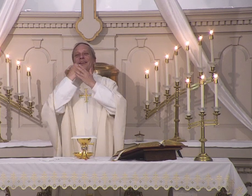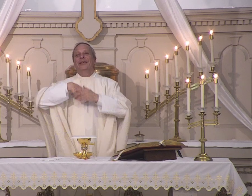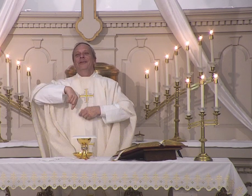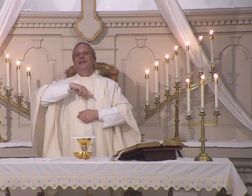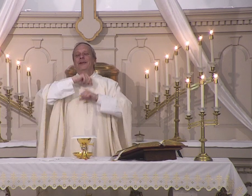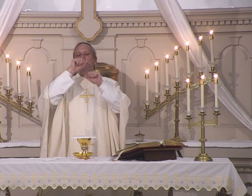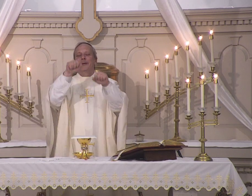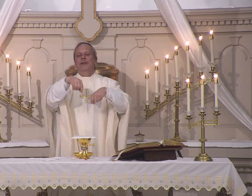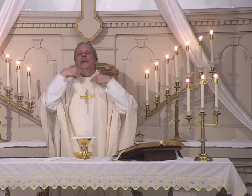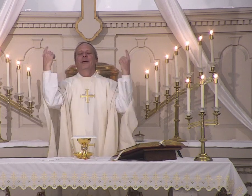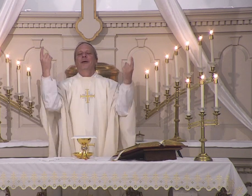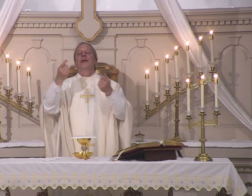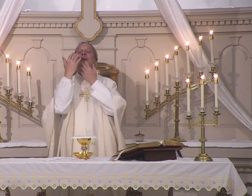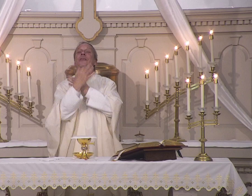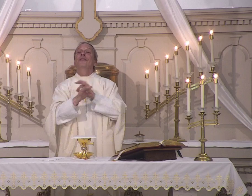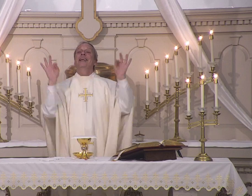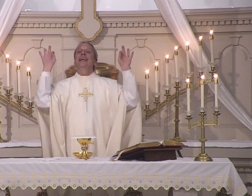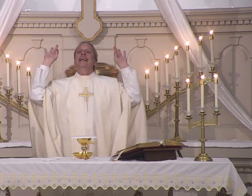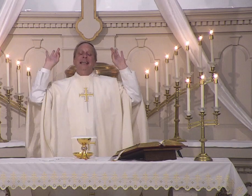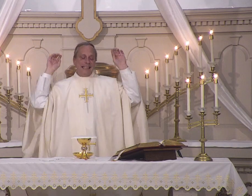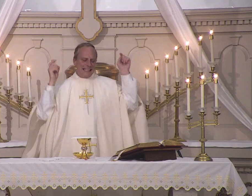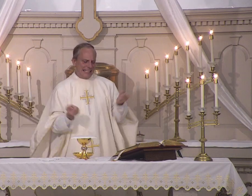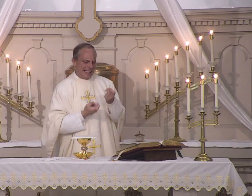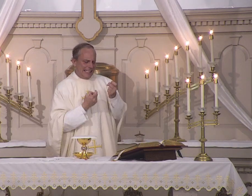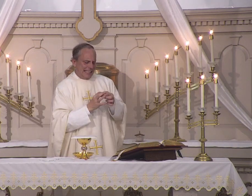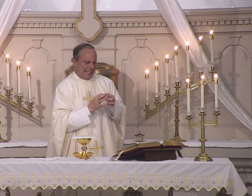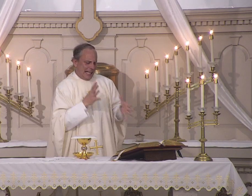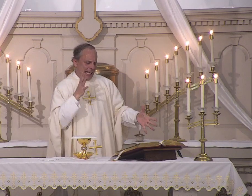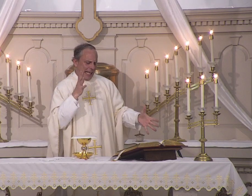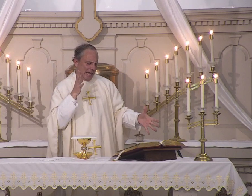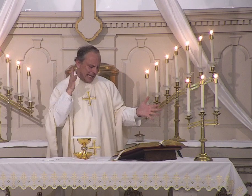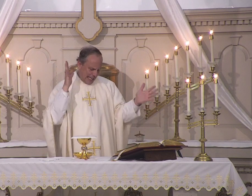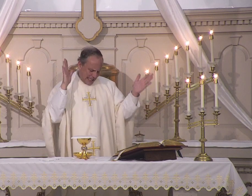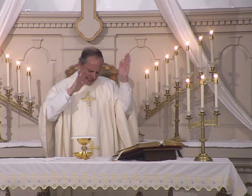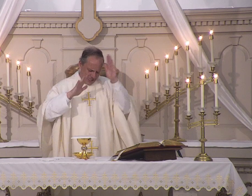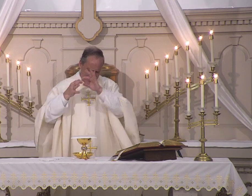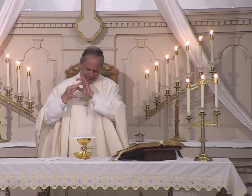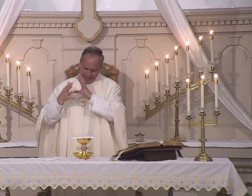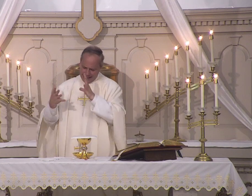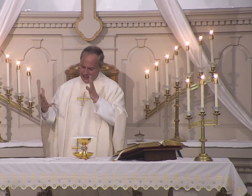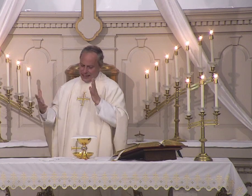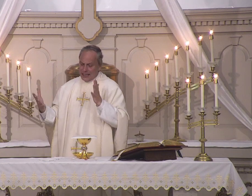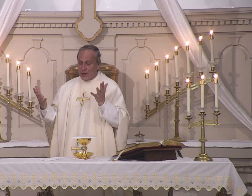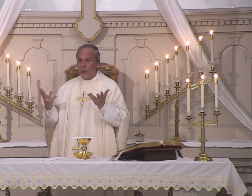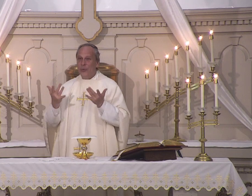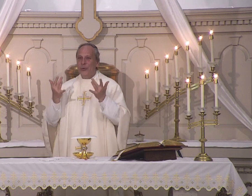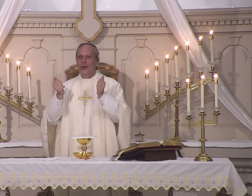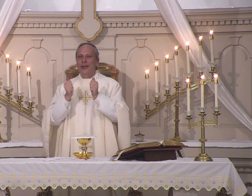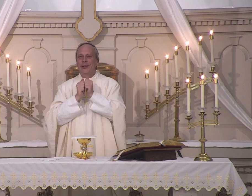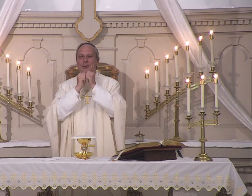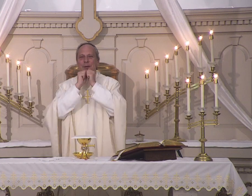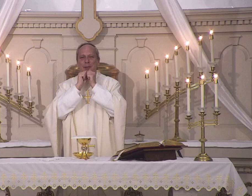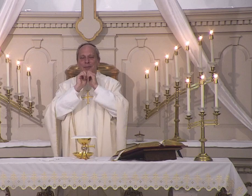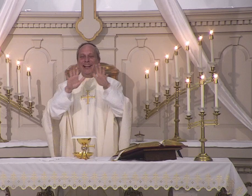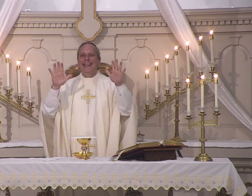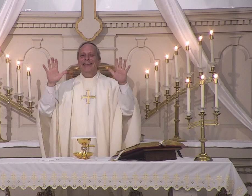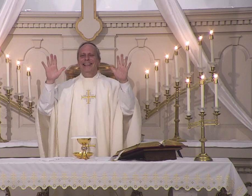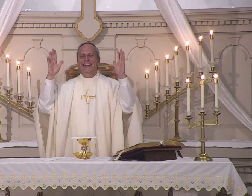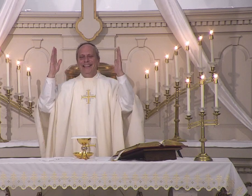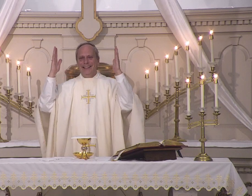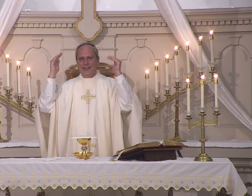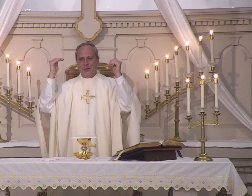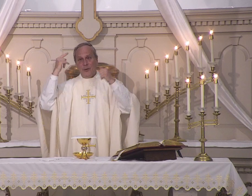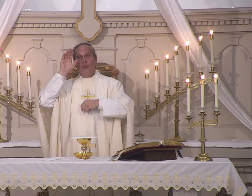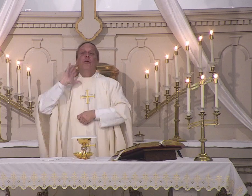your mercy we may be always free from sin and safe from all distress, as we await